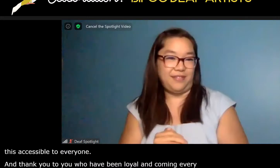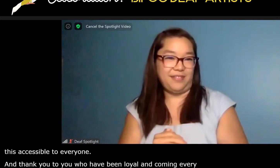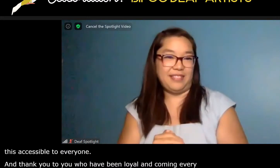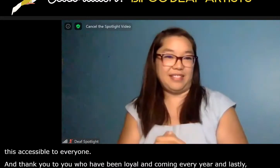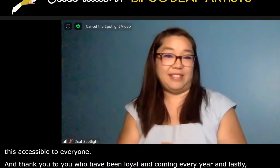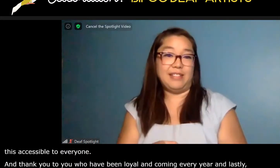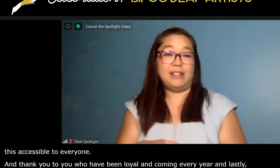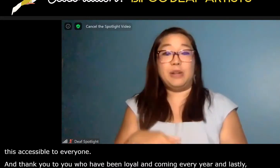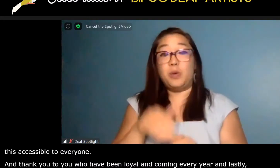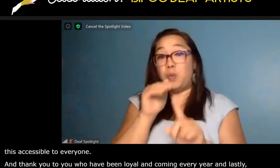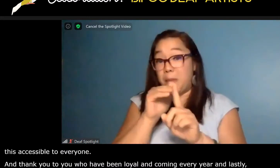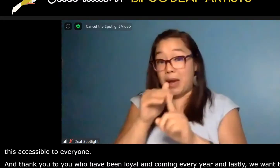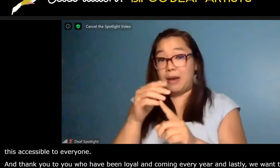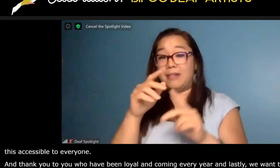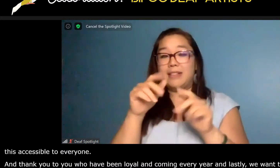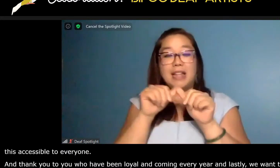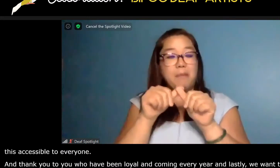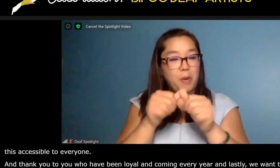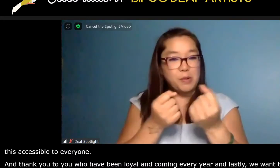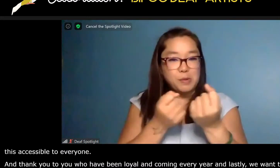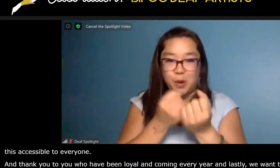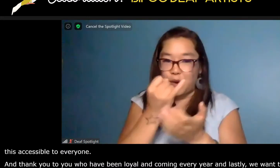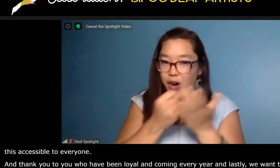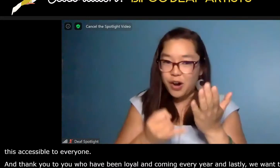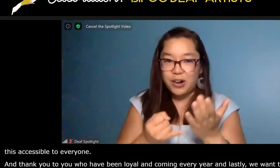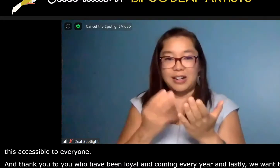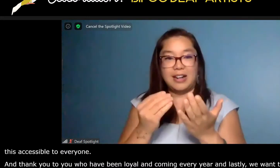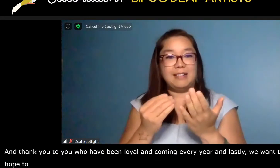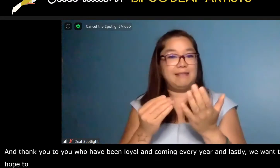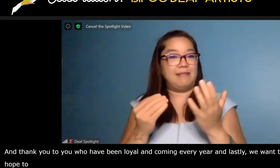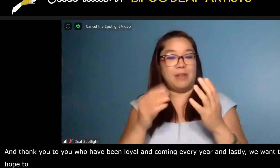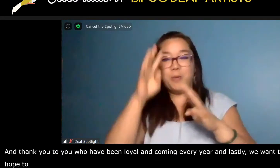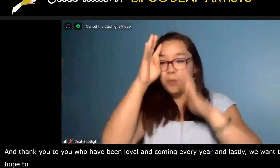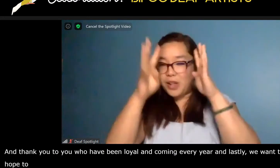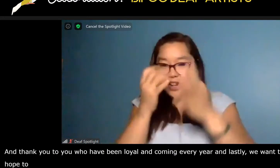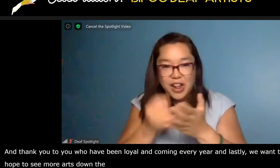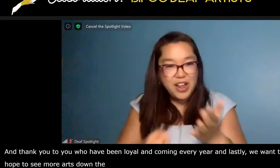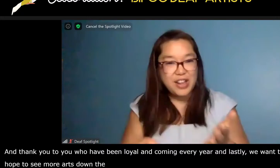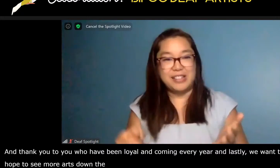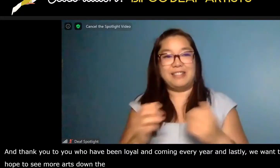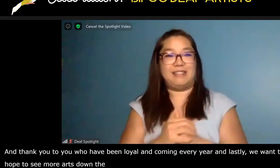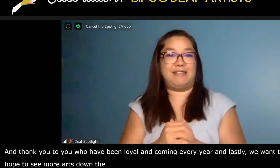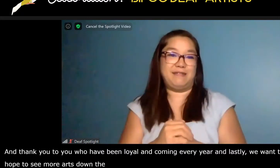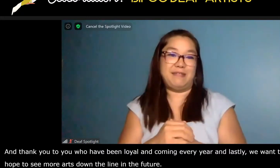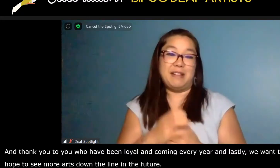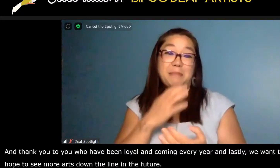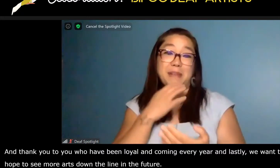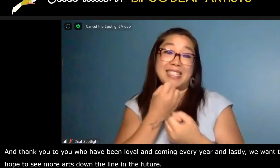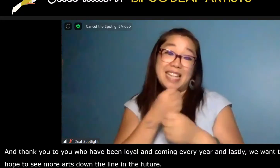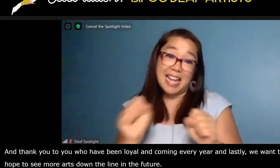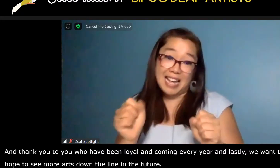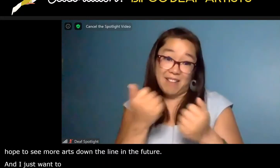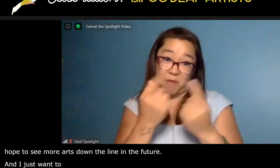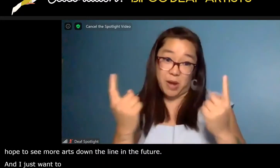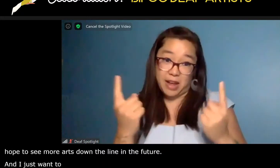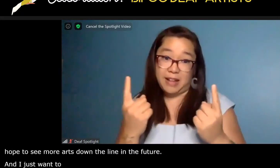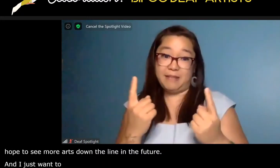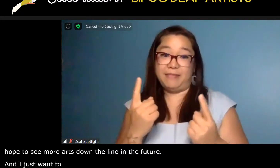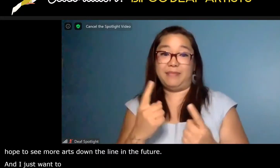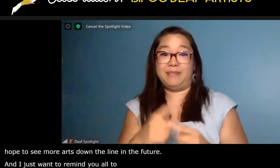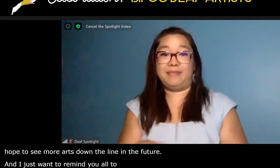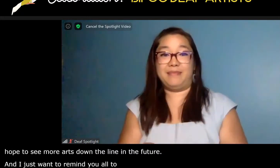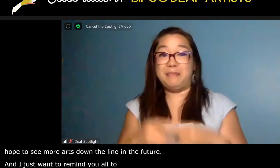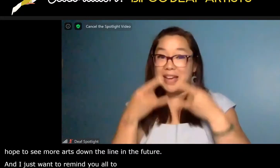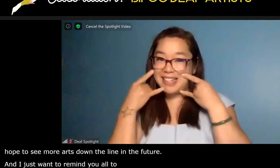And we hope to see more arts down the line in the future. And I just want to remind you all to continue to